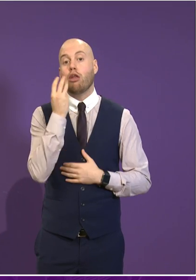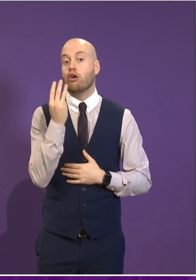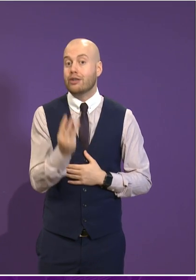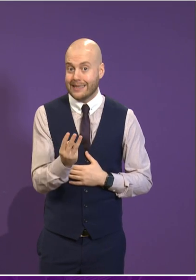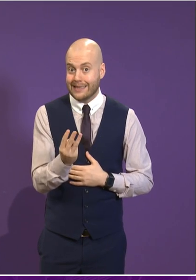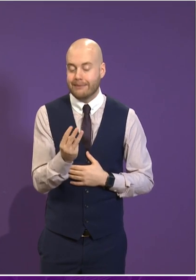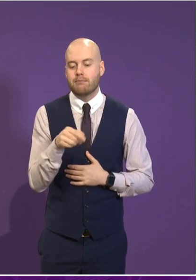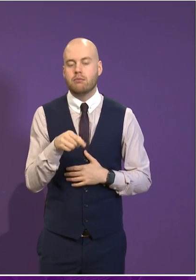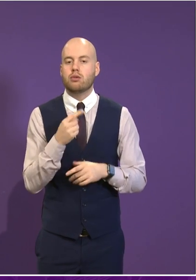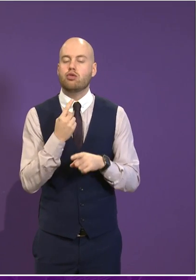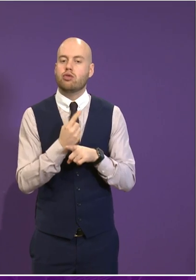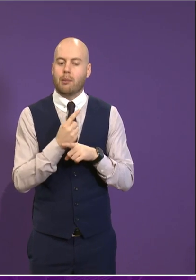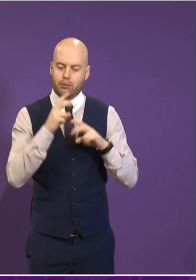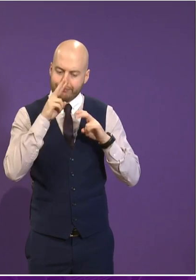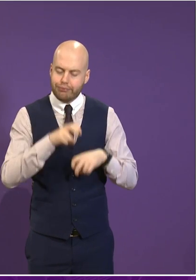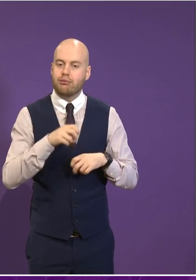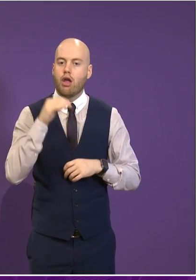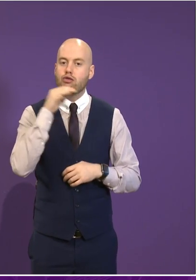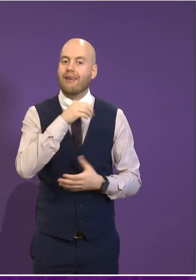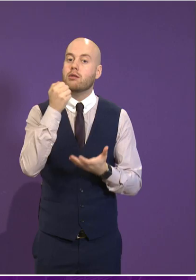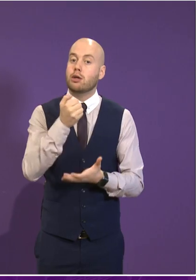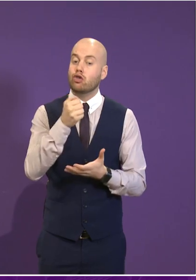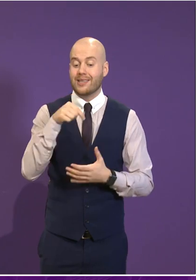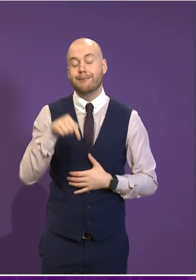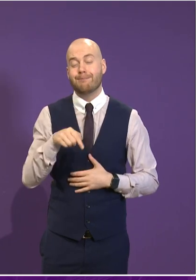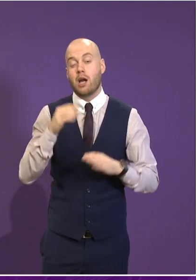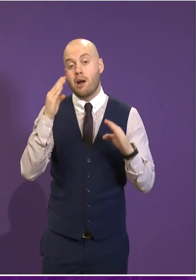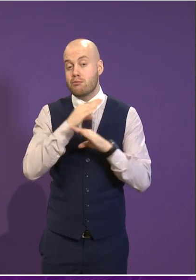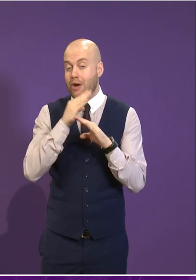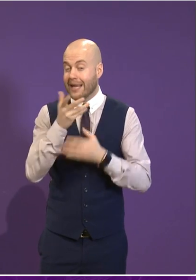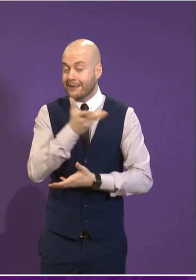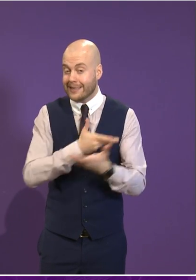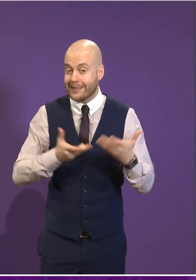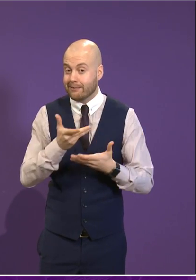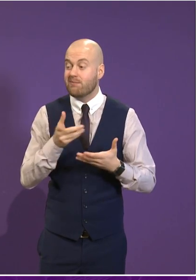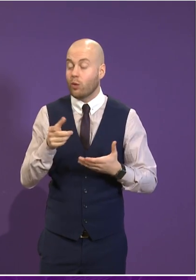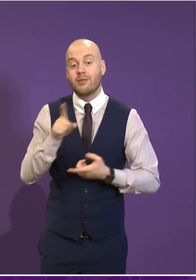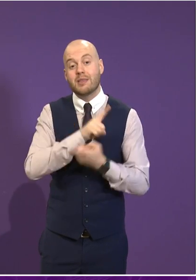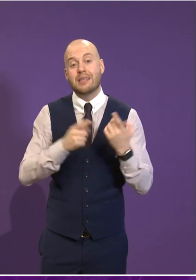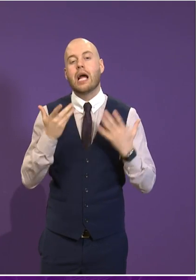scrutiny of the draft budget, and we'll take that item in private. So I now close this session of the committee.